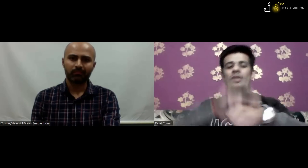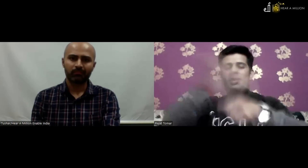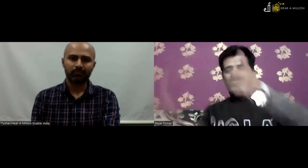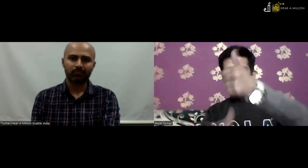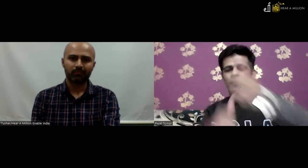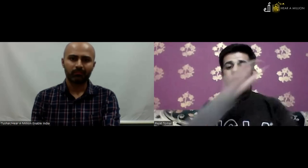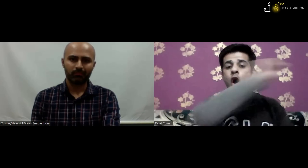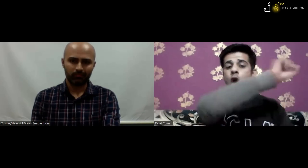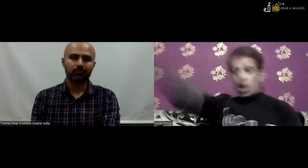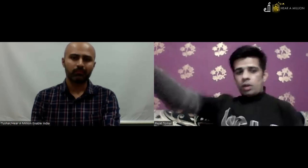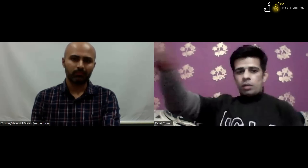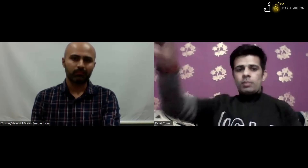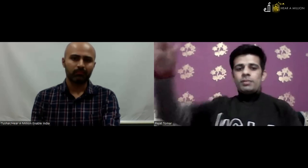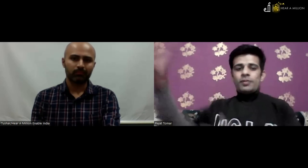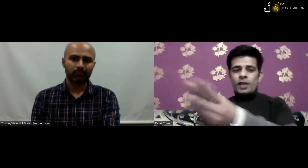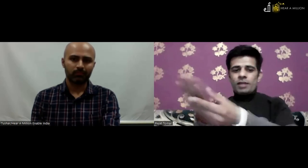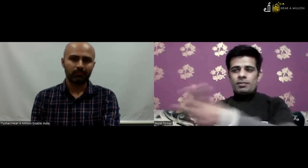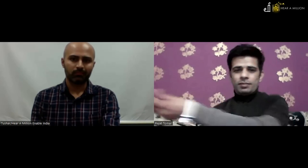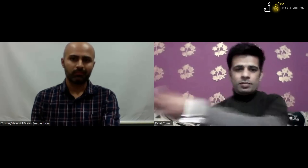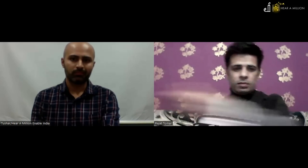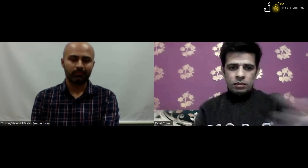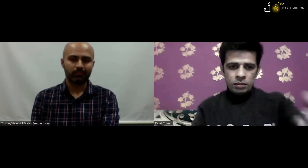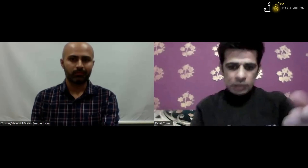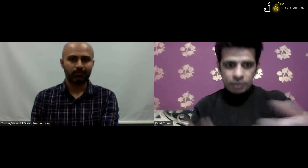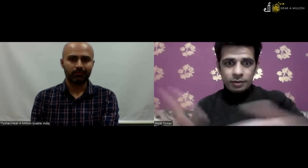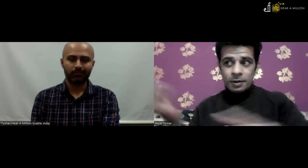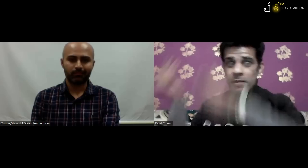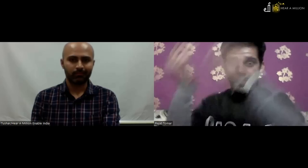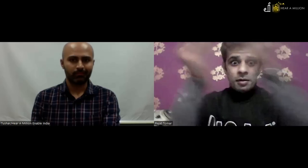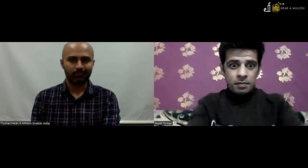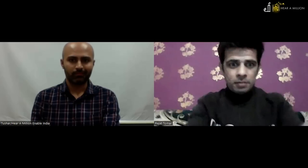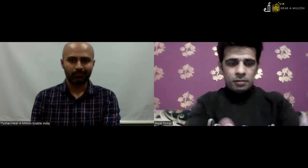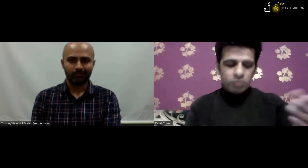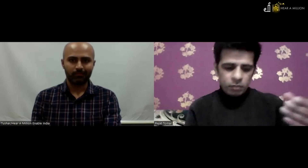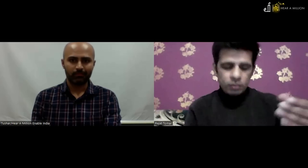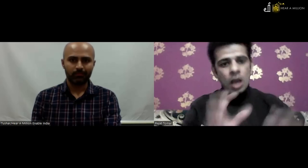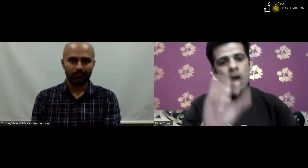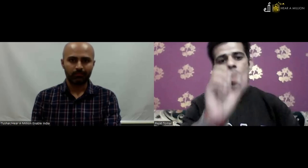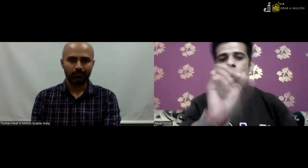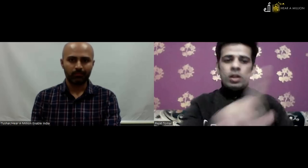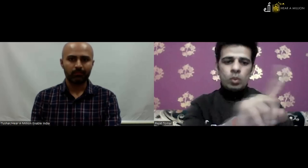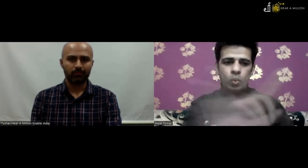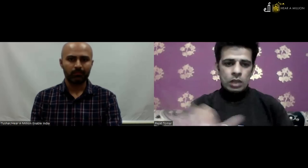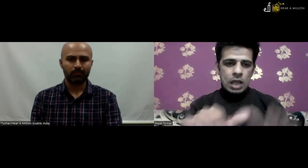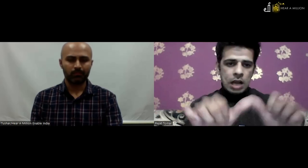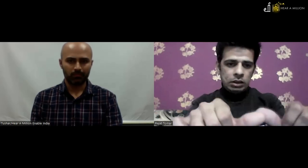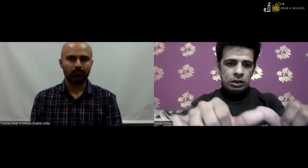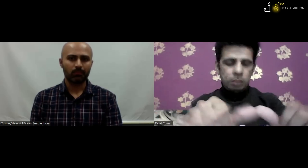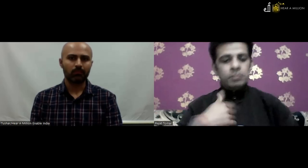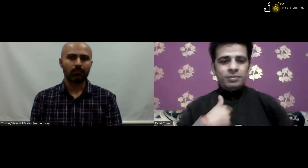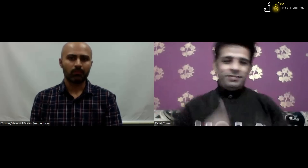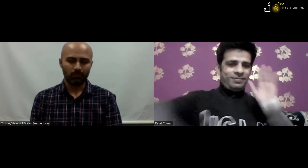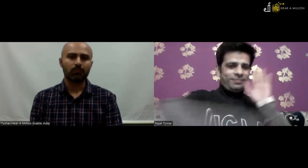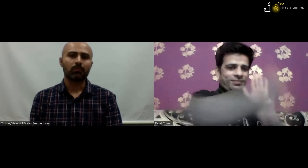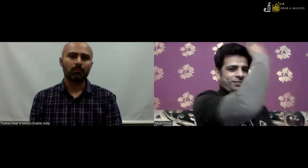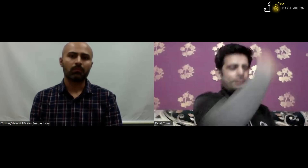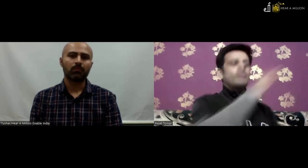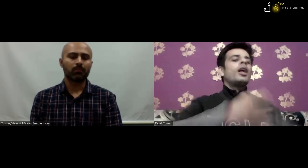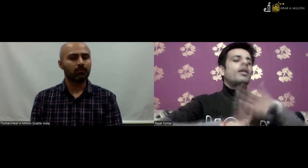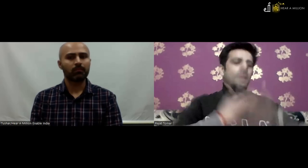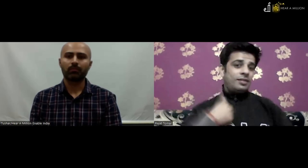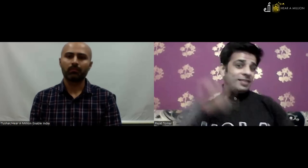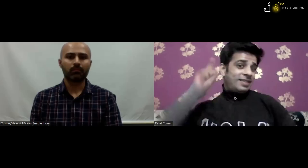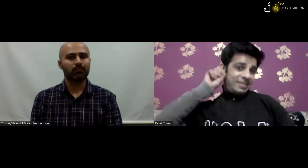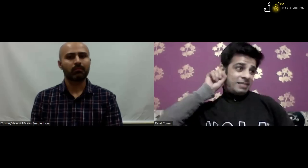order says that, oh, there is a high court order, and where they say that deaf people can also get the license. And when he saw